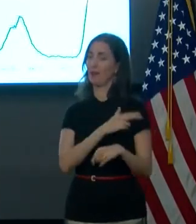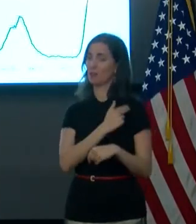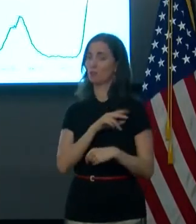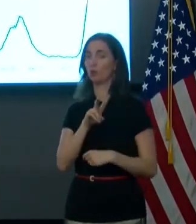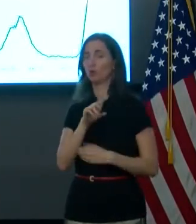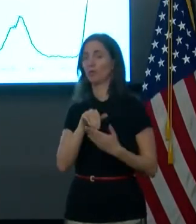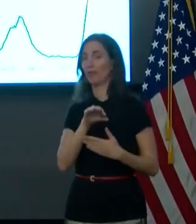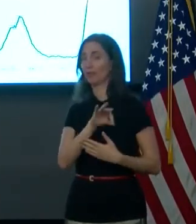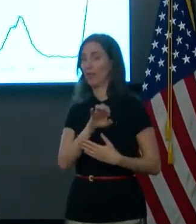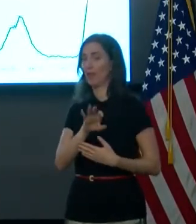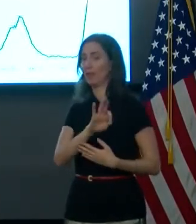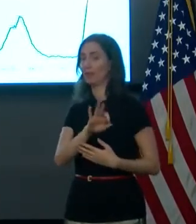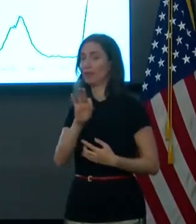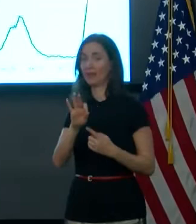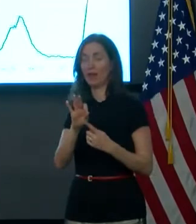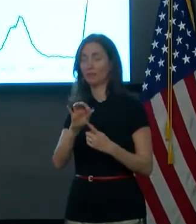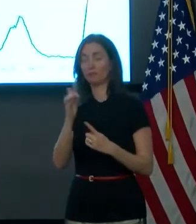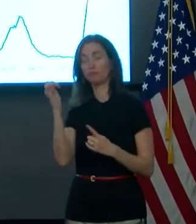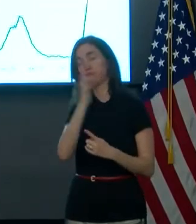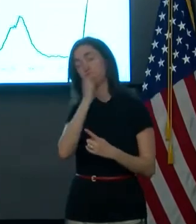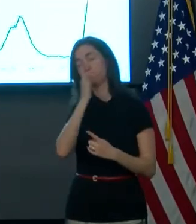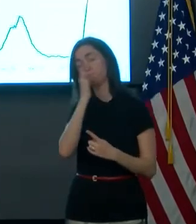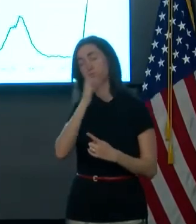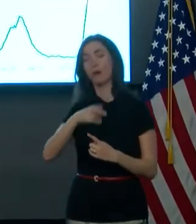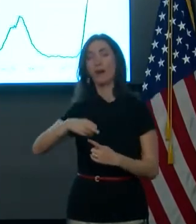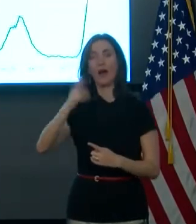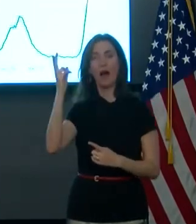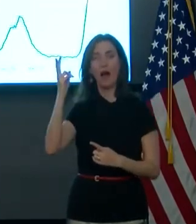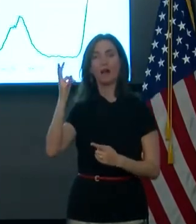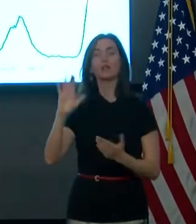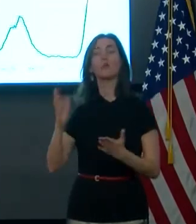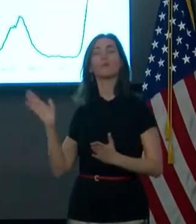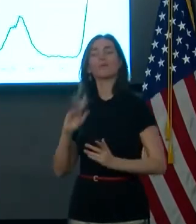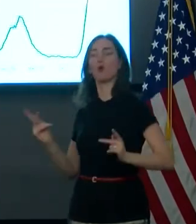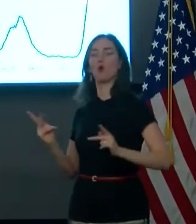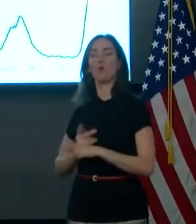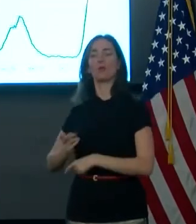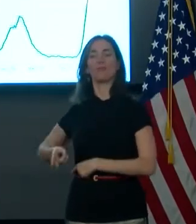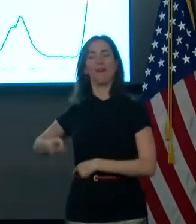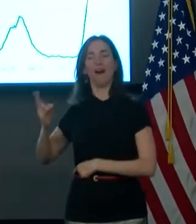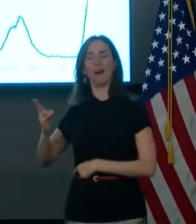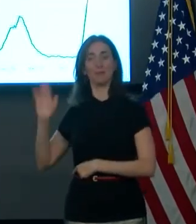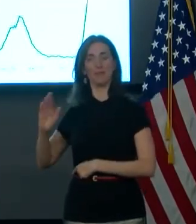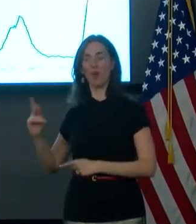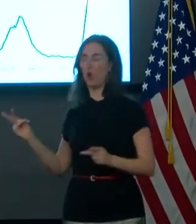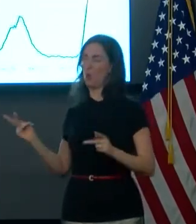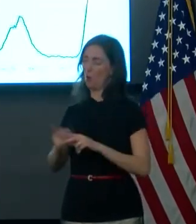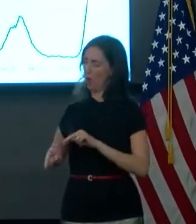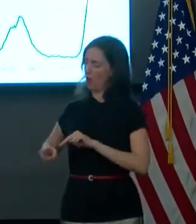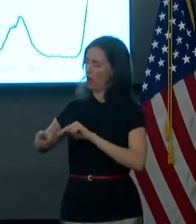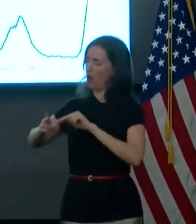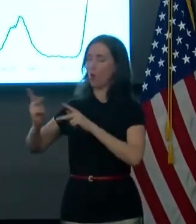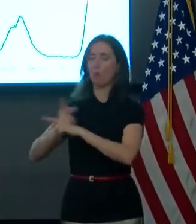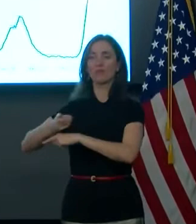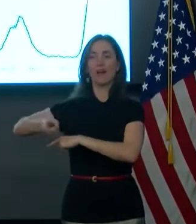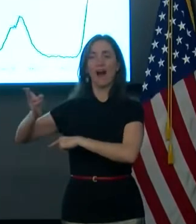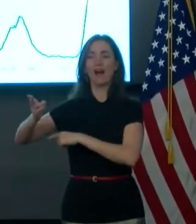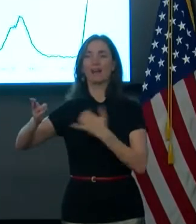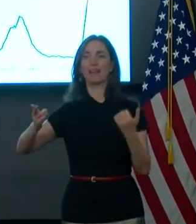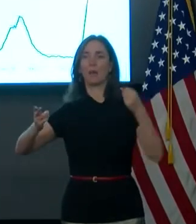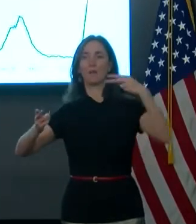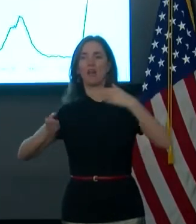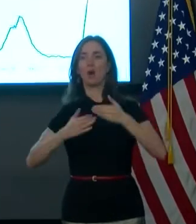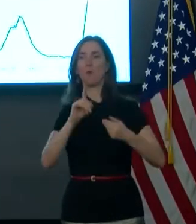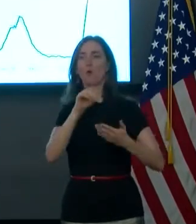our pandemic remains astronomical, almost 1,000 more than the peak, than the highest point prior to this fourth surge. So